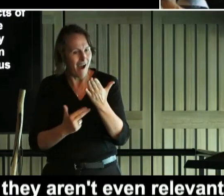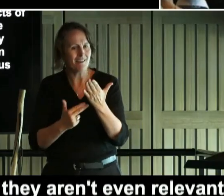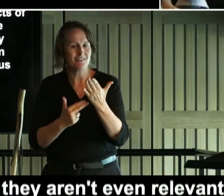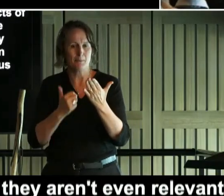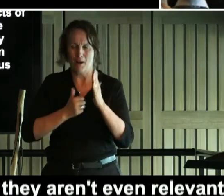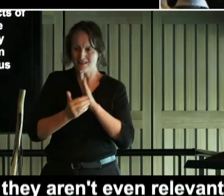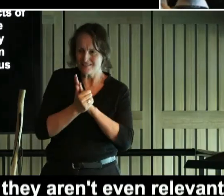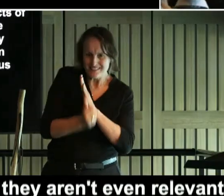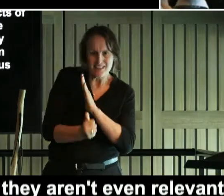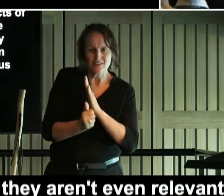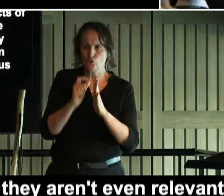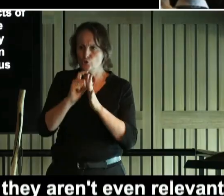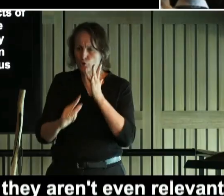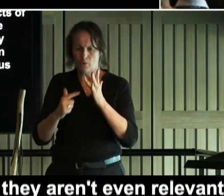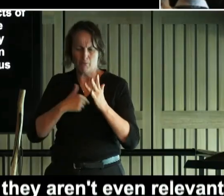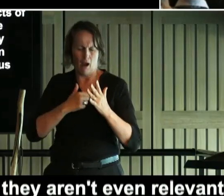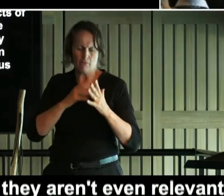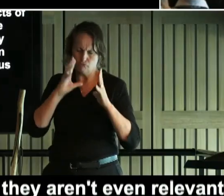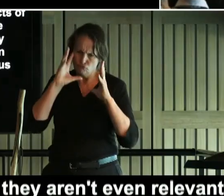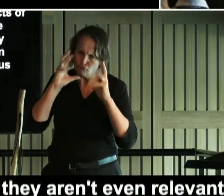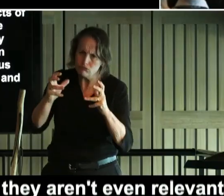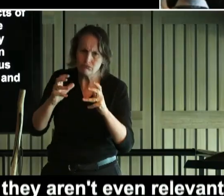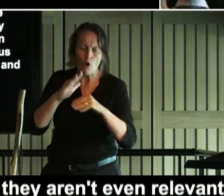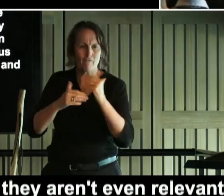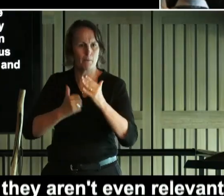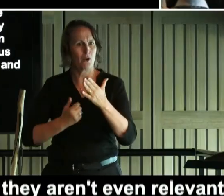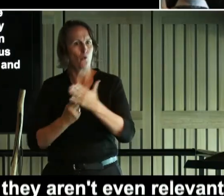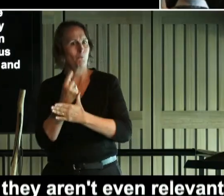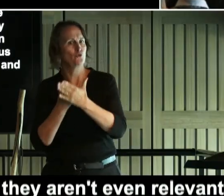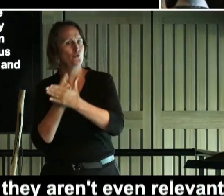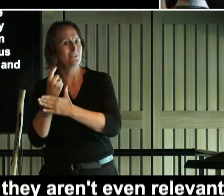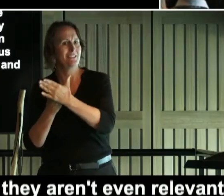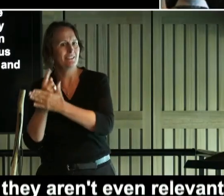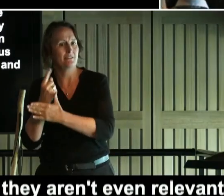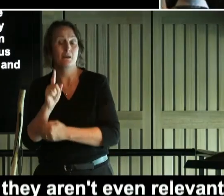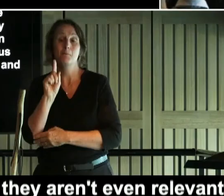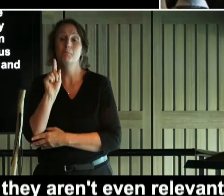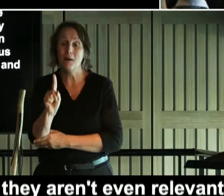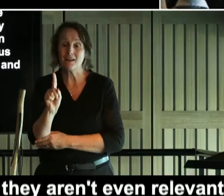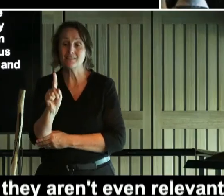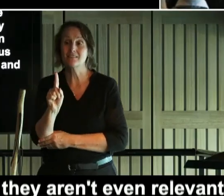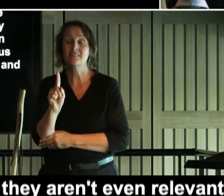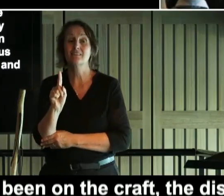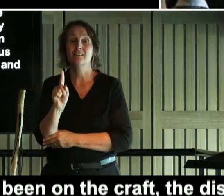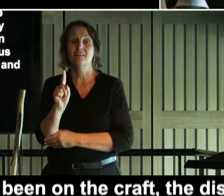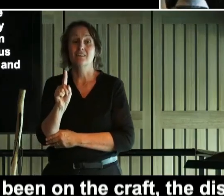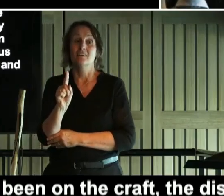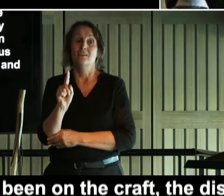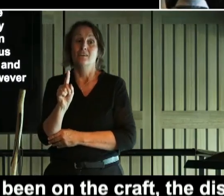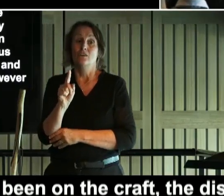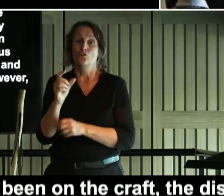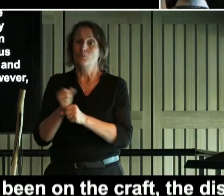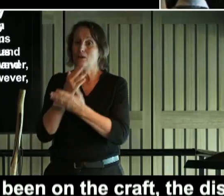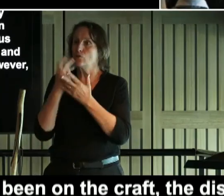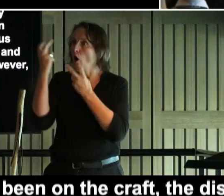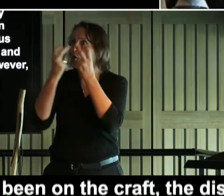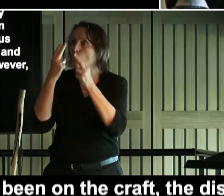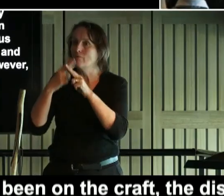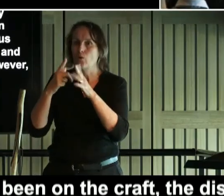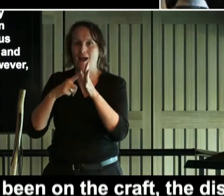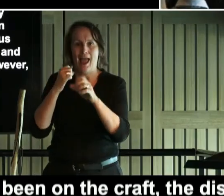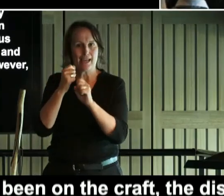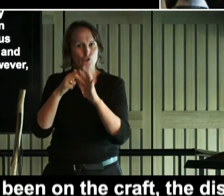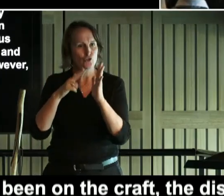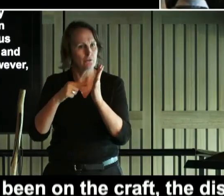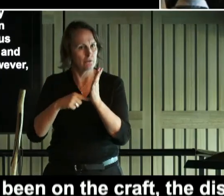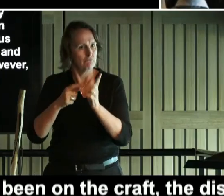discipline, and the passion I put into every opportunity. However, the journey to securing an agent can be a little